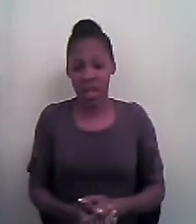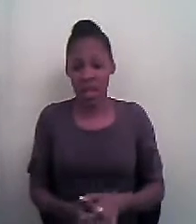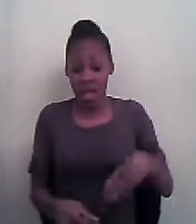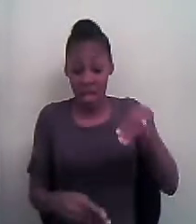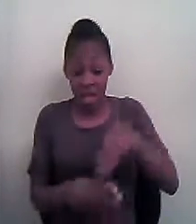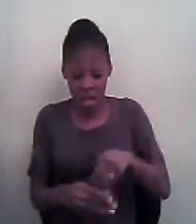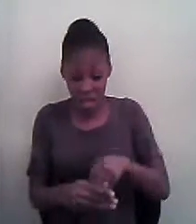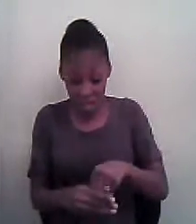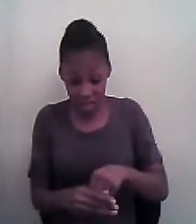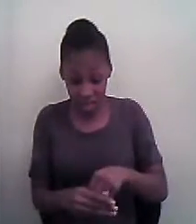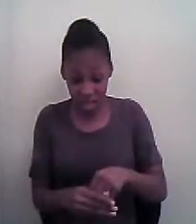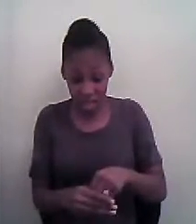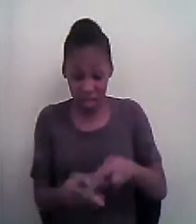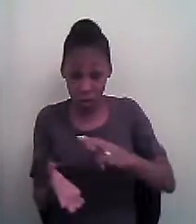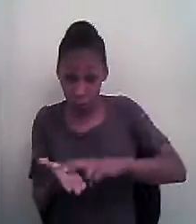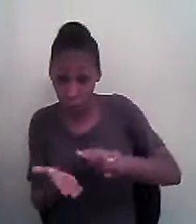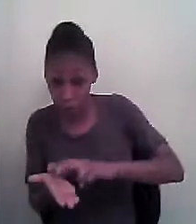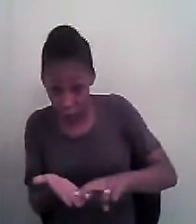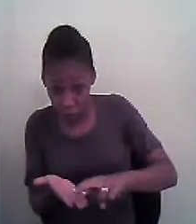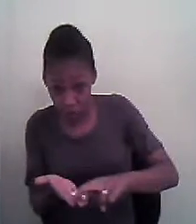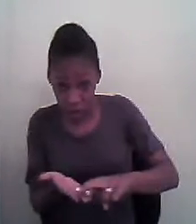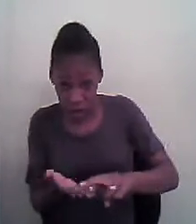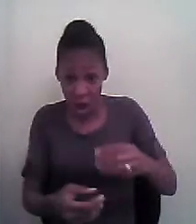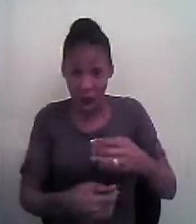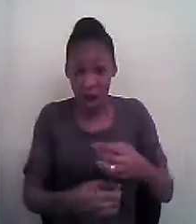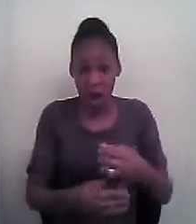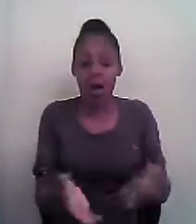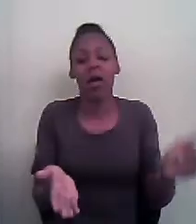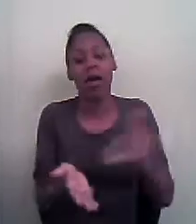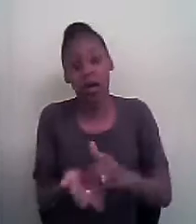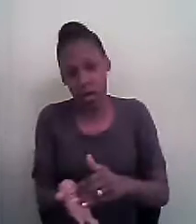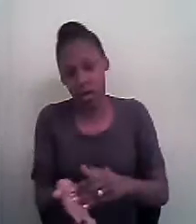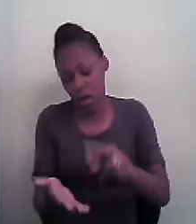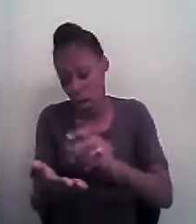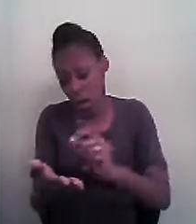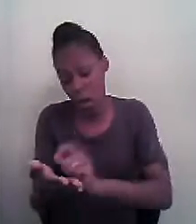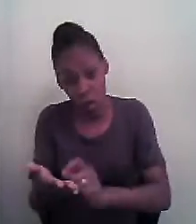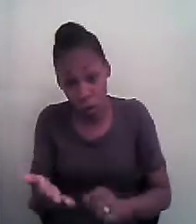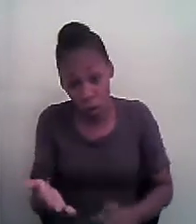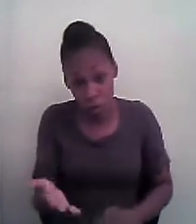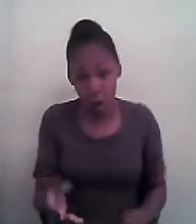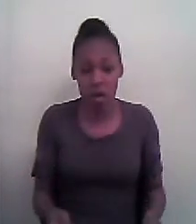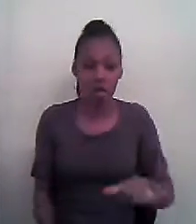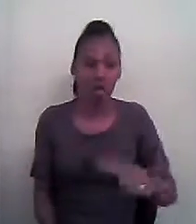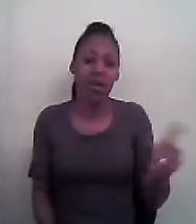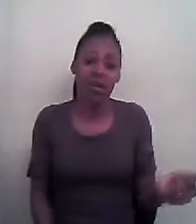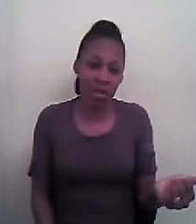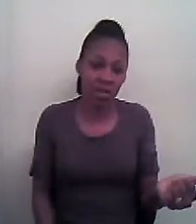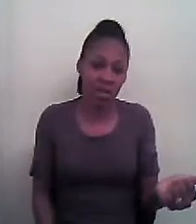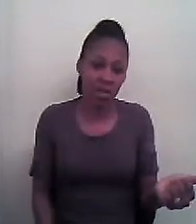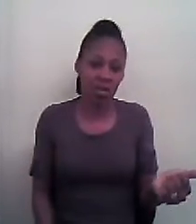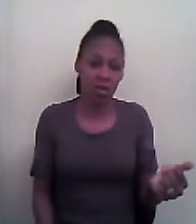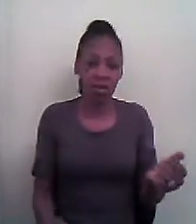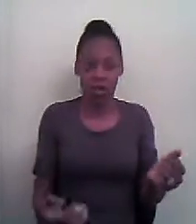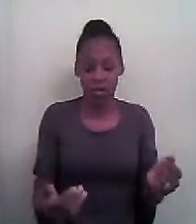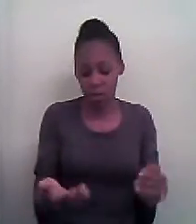articles. But what I encourage them to do is look for the issues in the article. So, for example, if you have 2 articles on